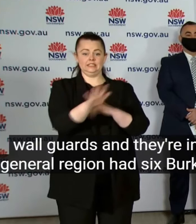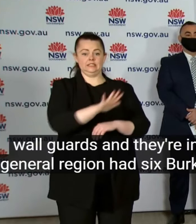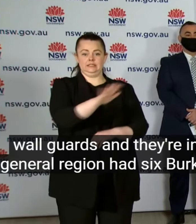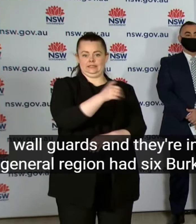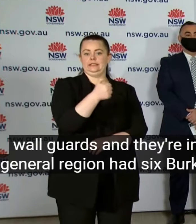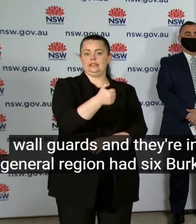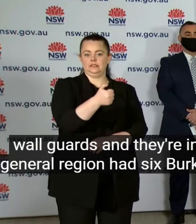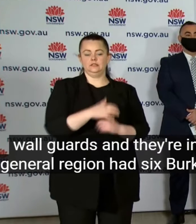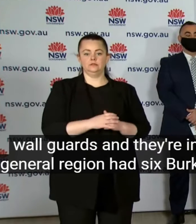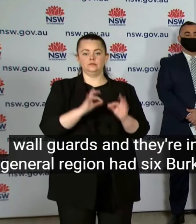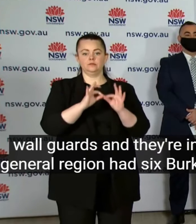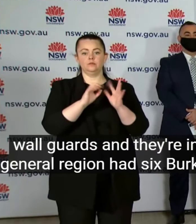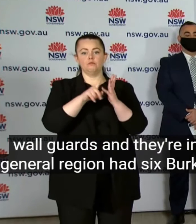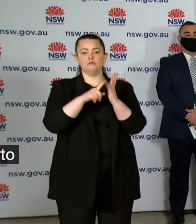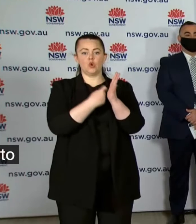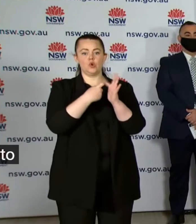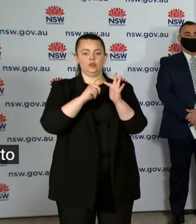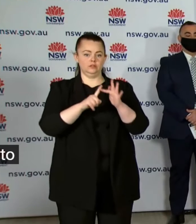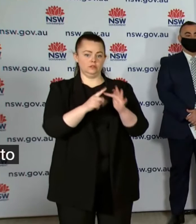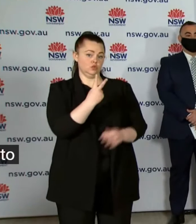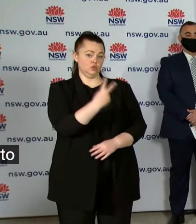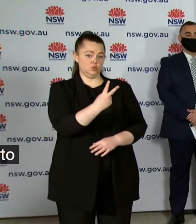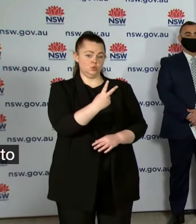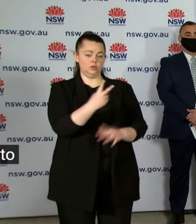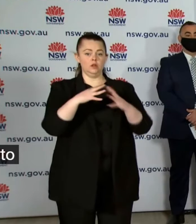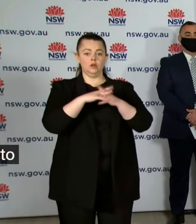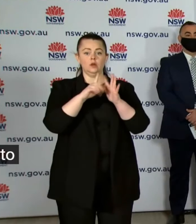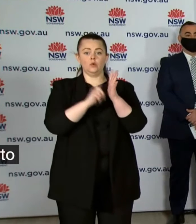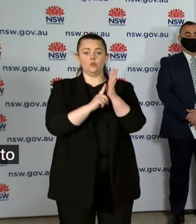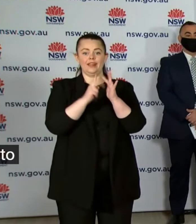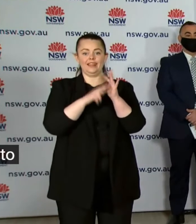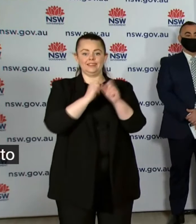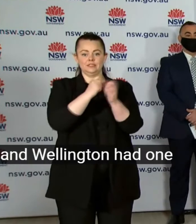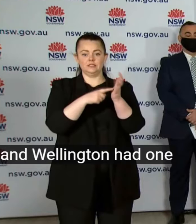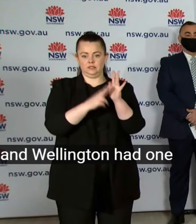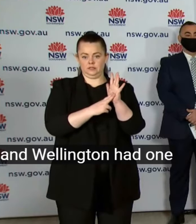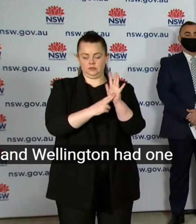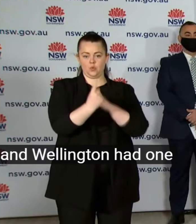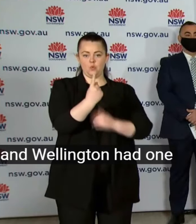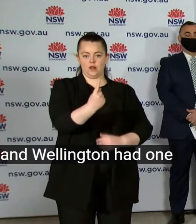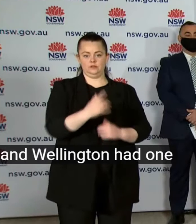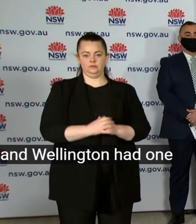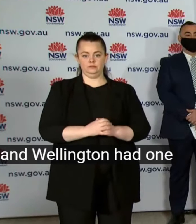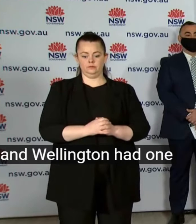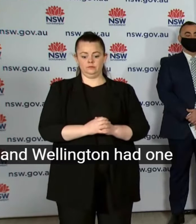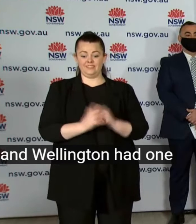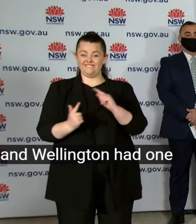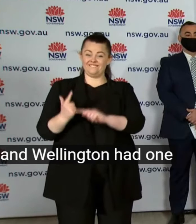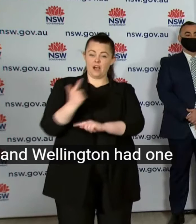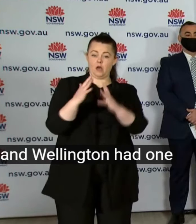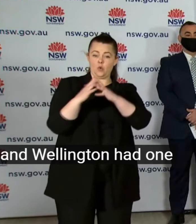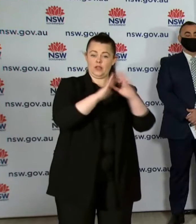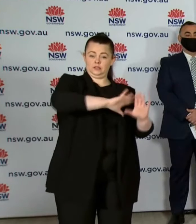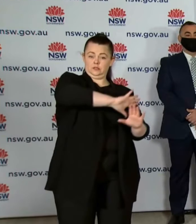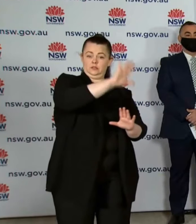6, Burke had 2, and Wellington had 1. In the far west of the state, there were